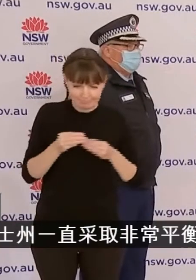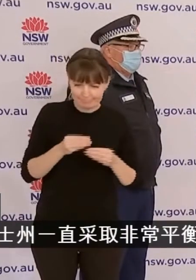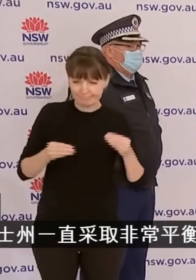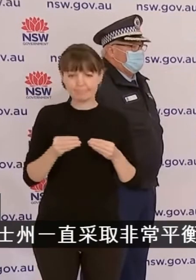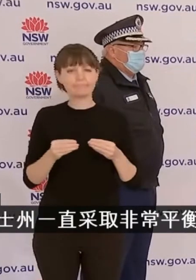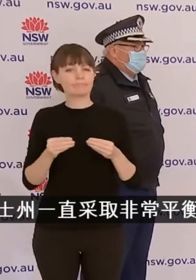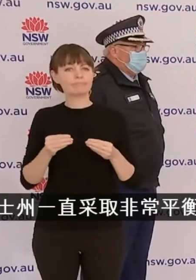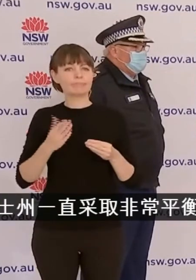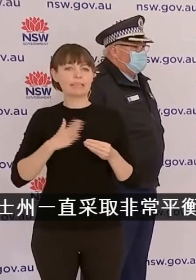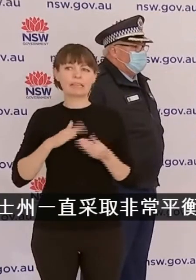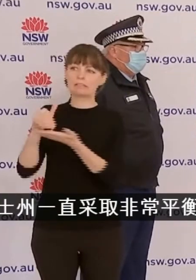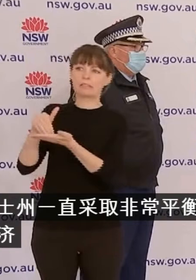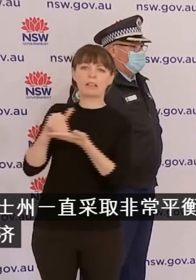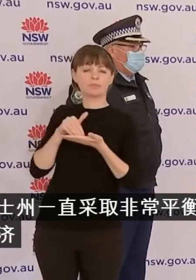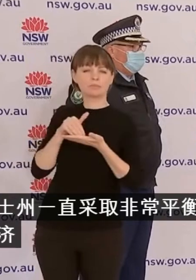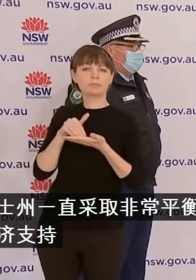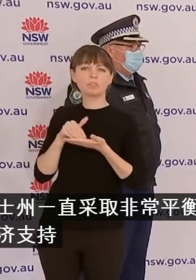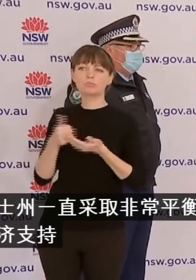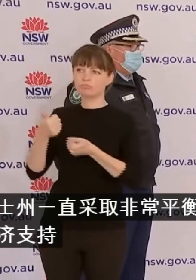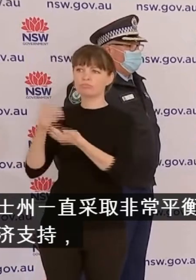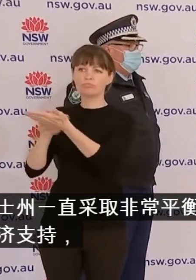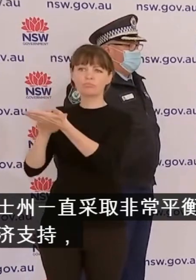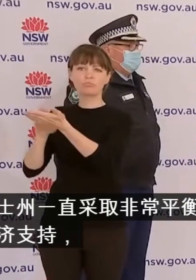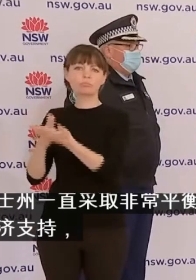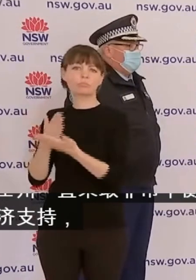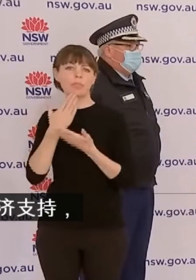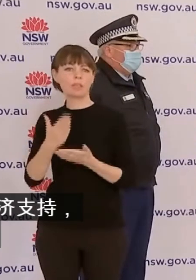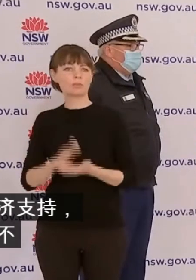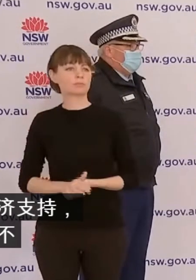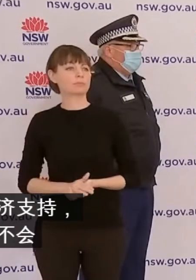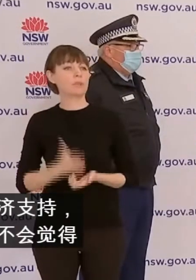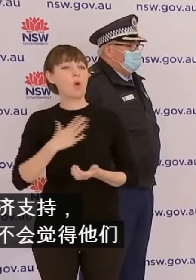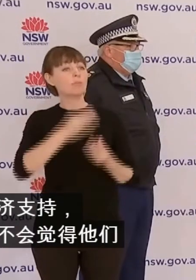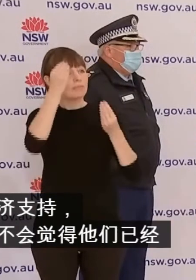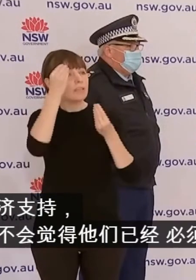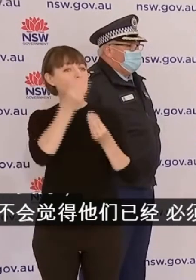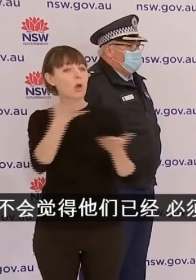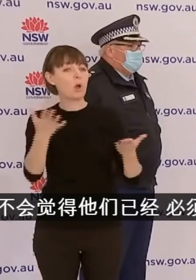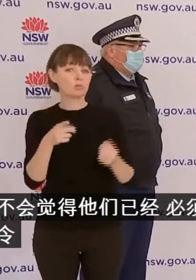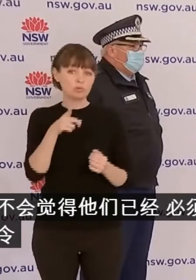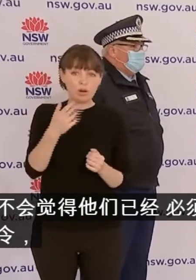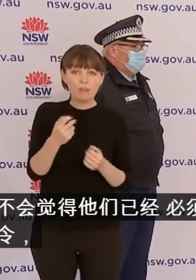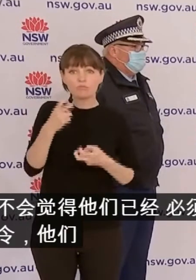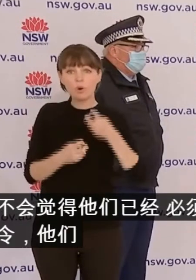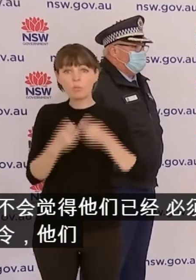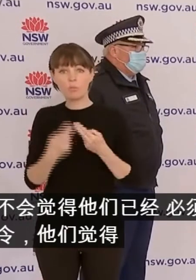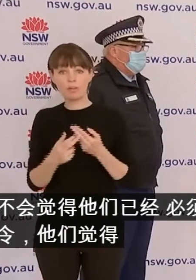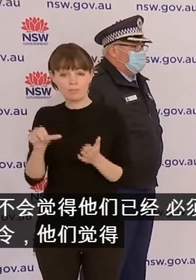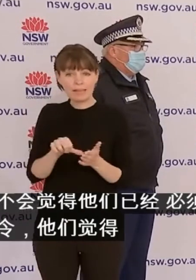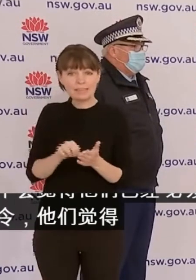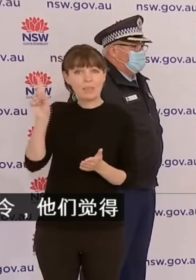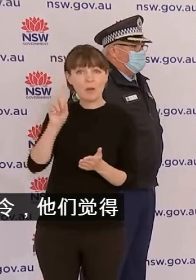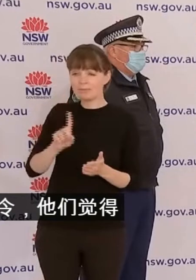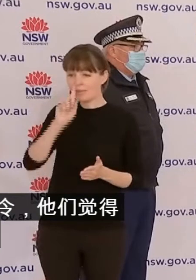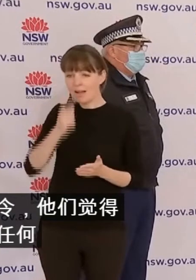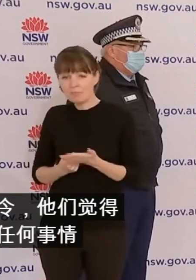in New South Wales to make sure the economic support is there so that people don't feel they've got to breach the health orders, they don't feel